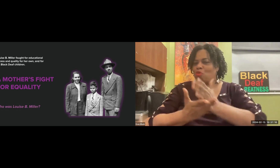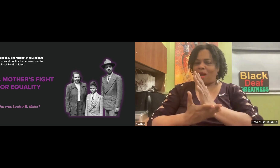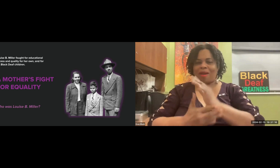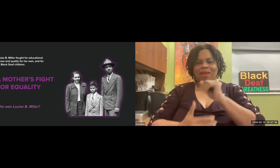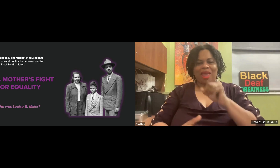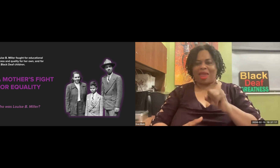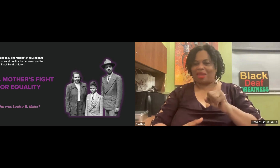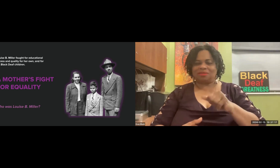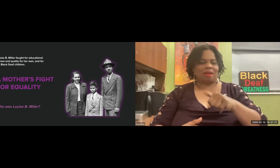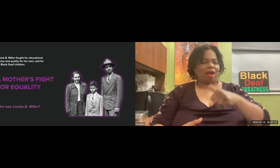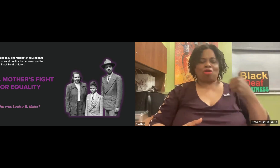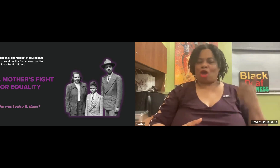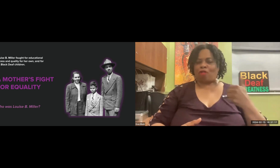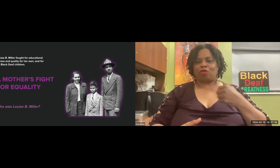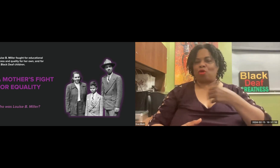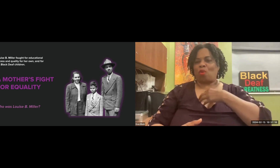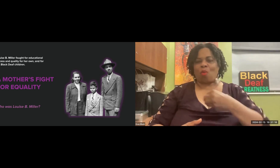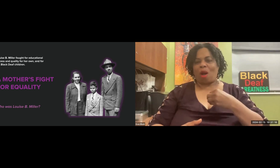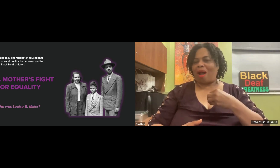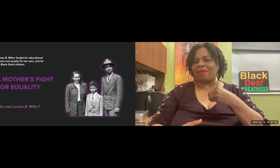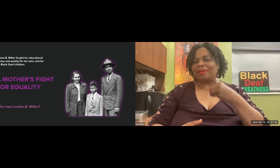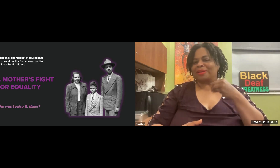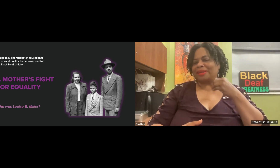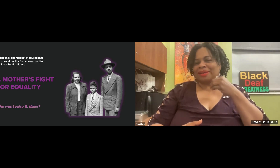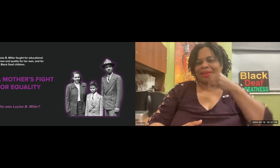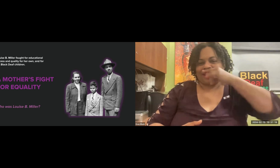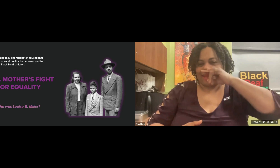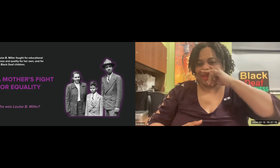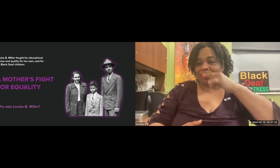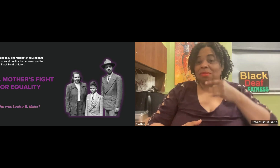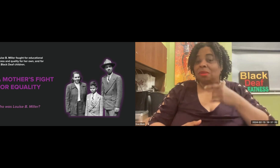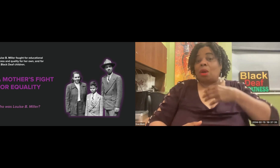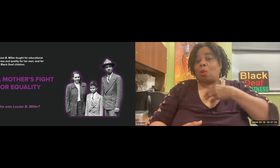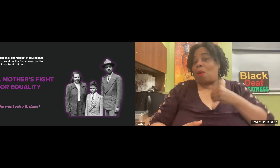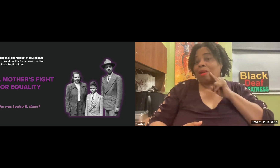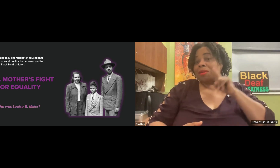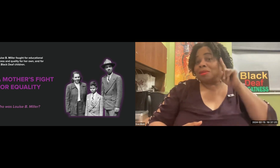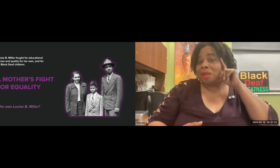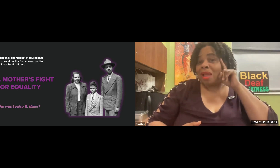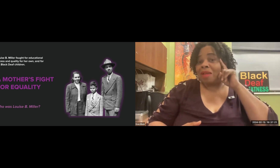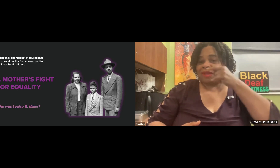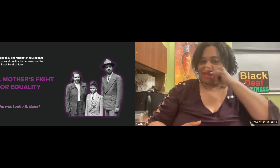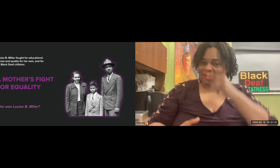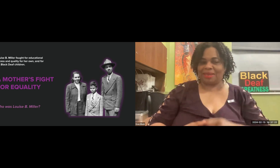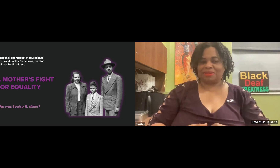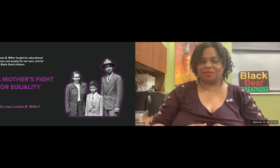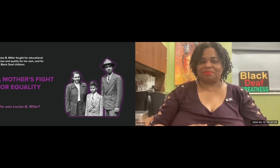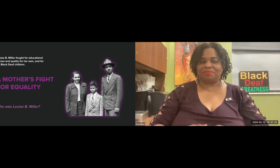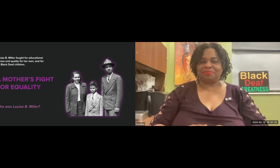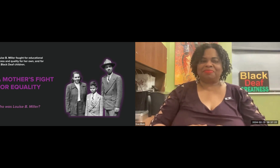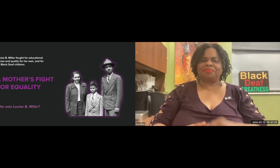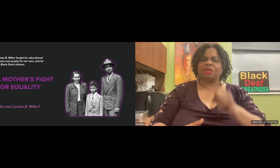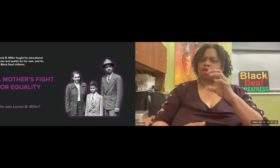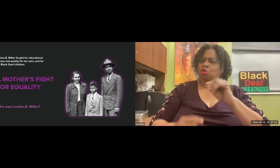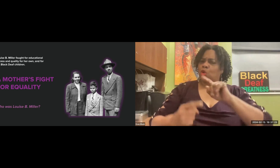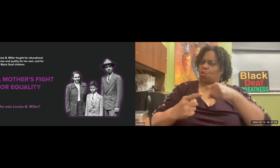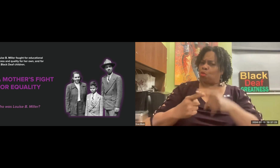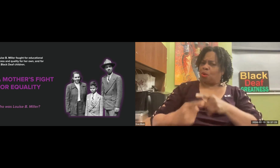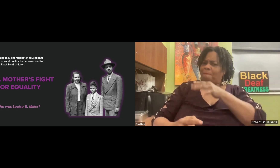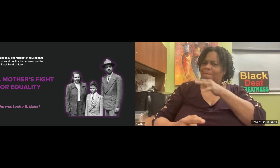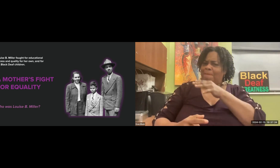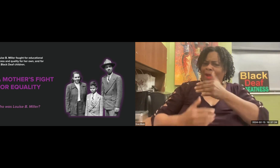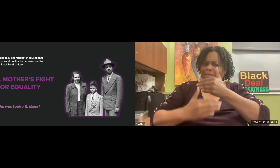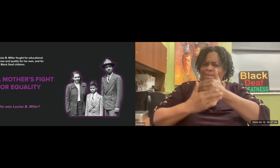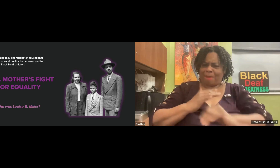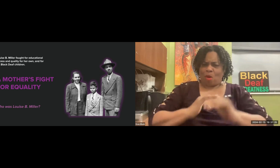four children get equal access to education, the same as other white children, whether they were